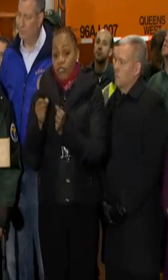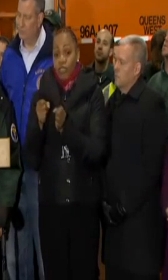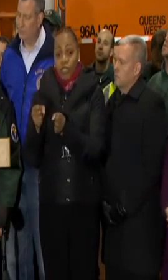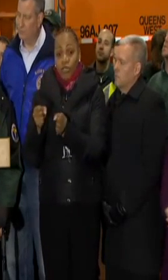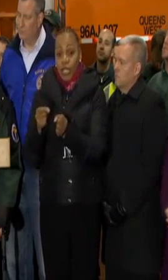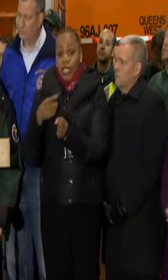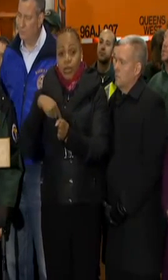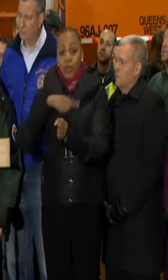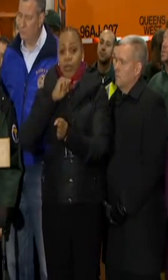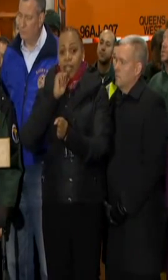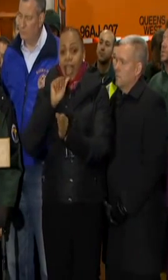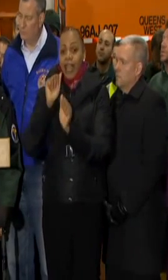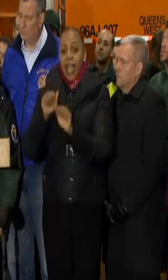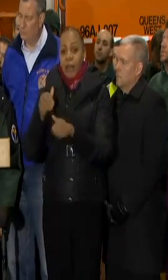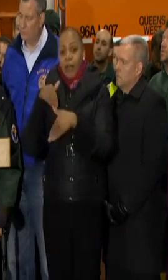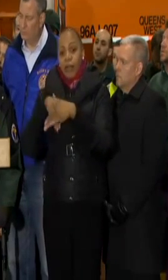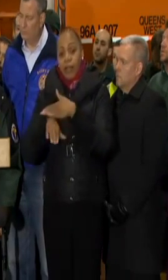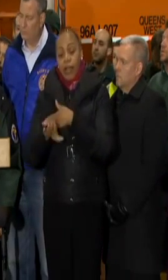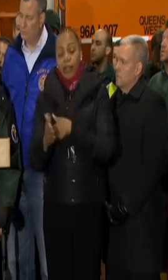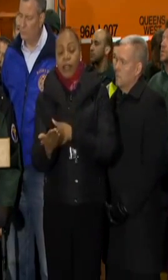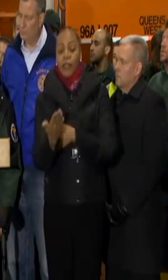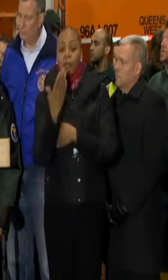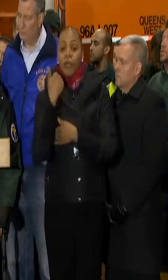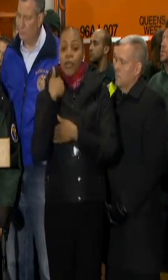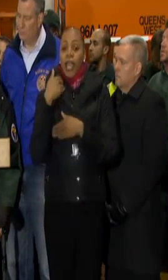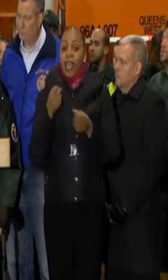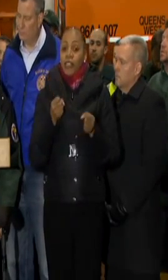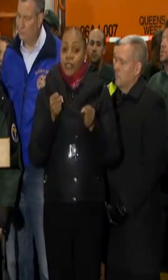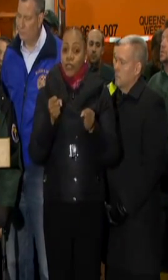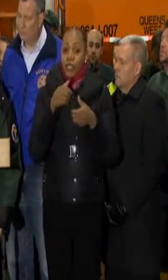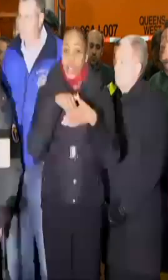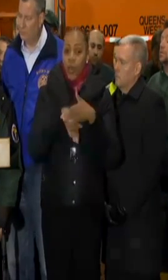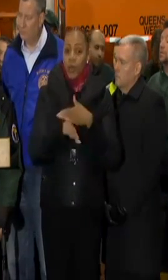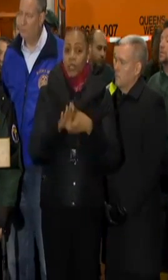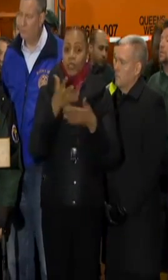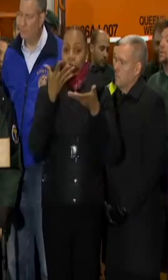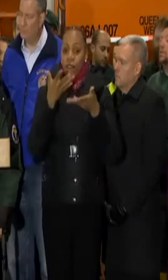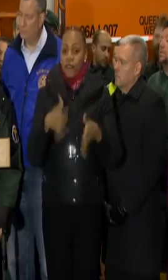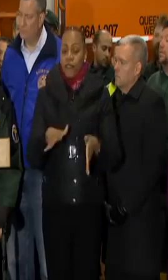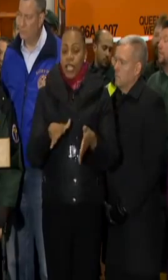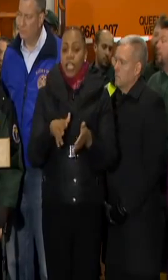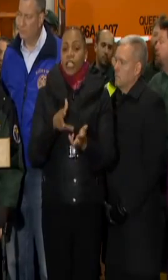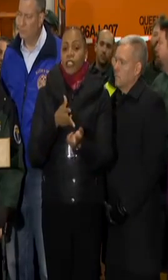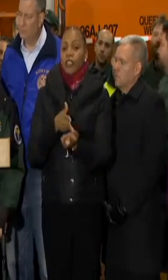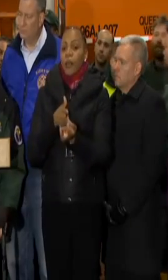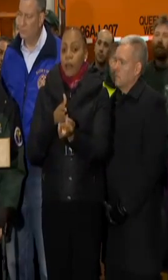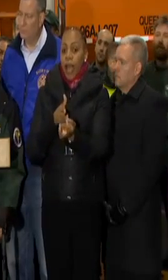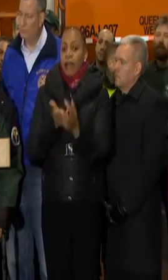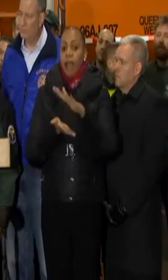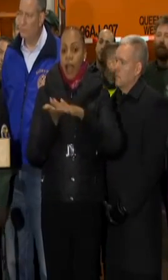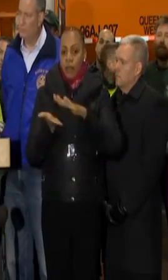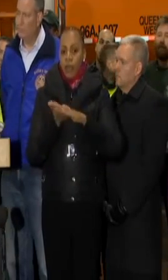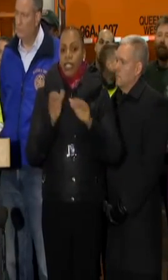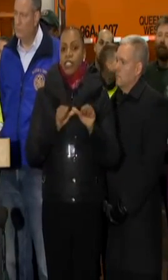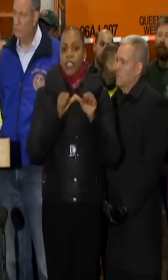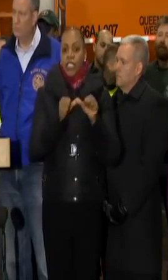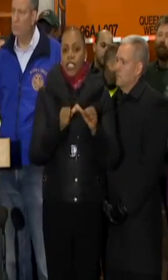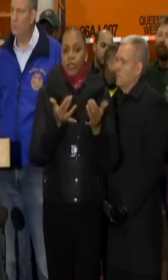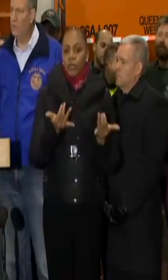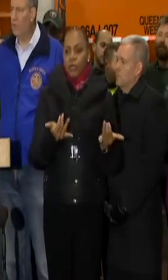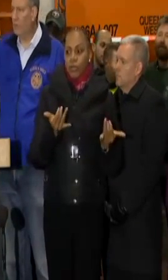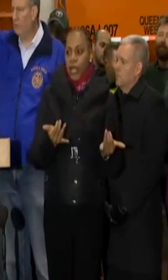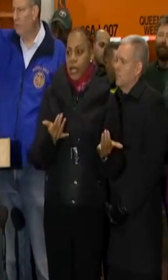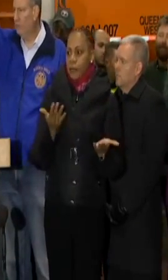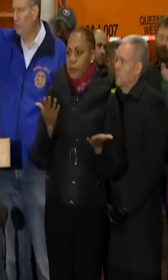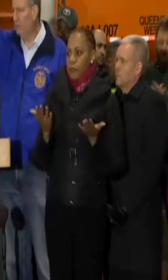had some streets out there this morning that we had to go into and complete the plowing operation. We'll continue to do that today. Some secondary